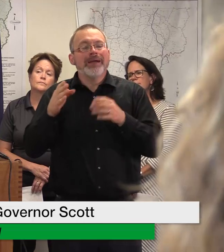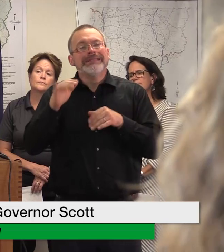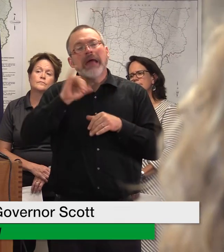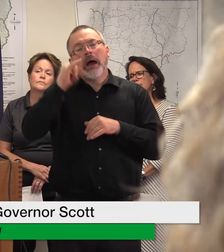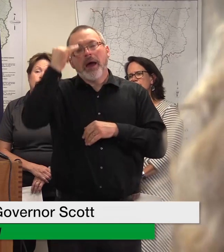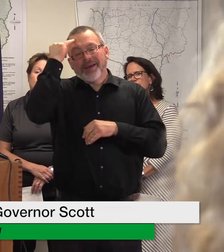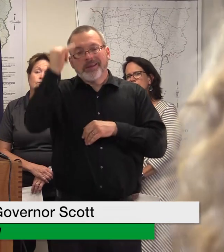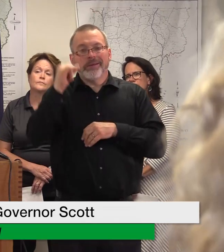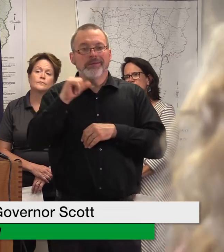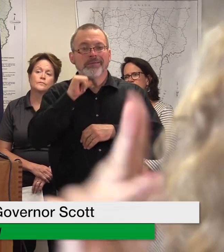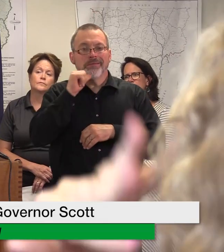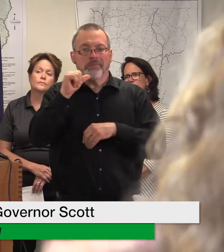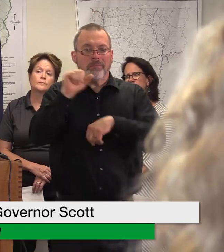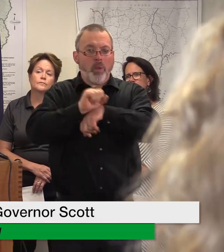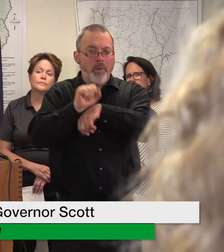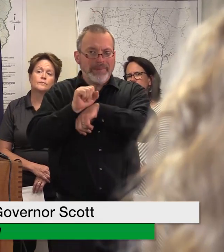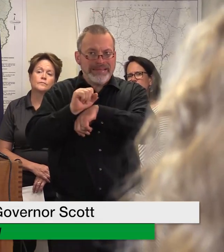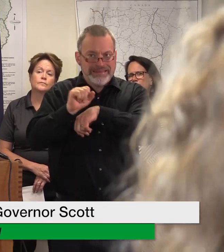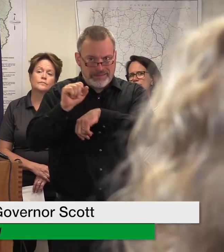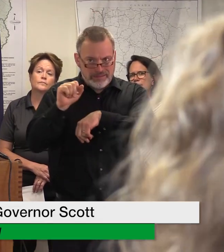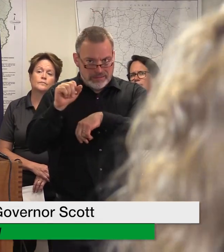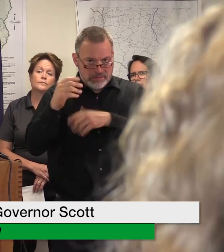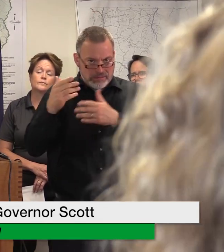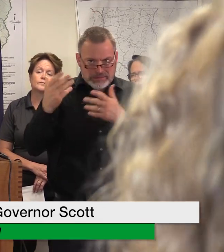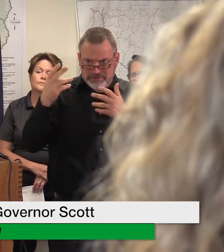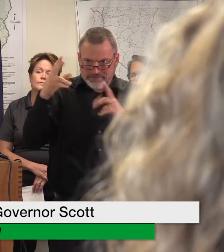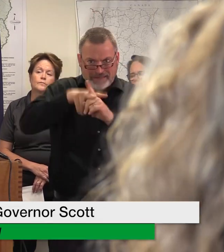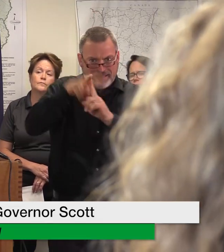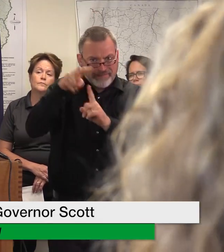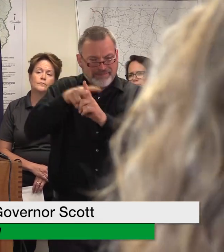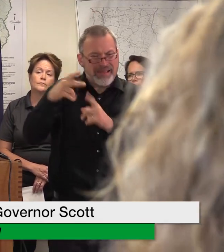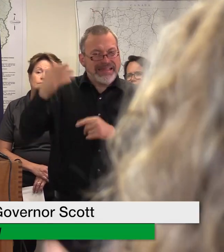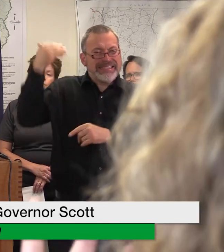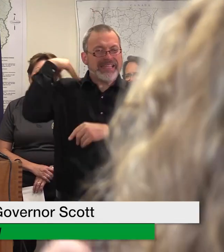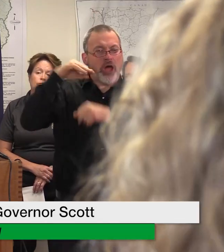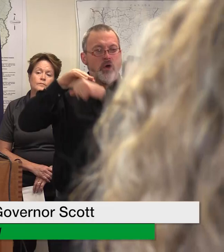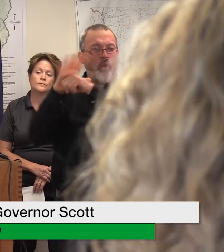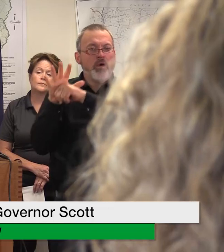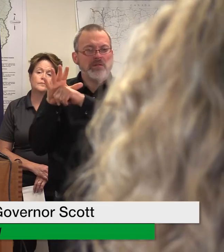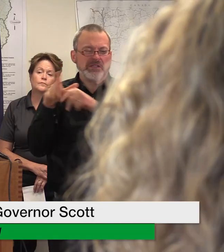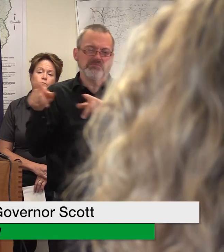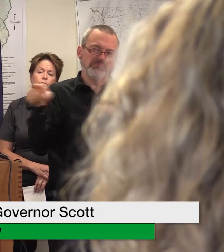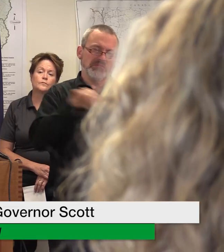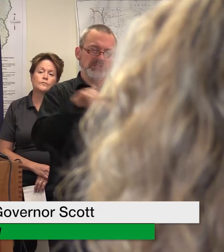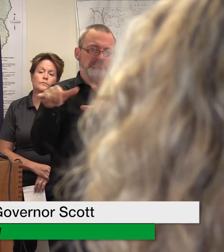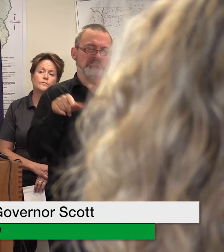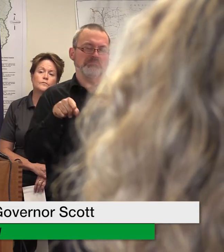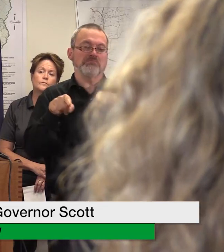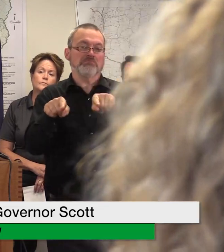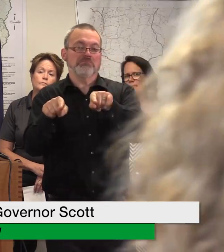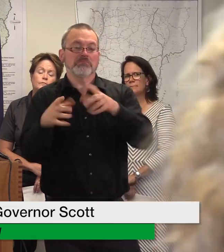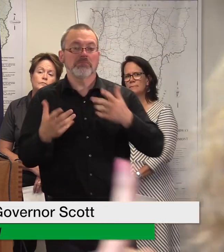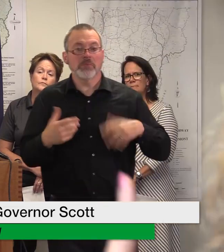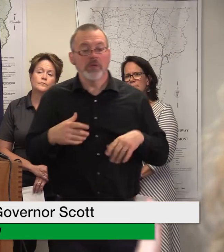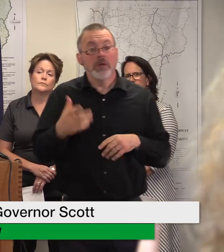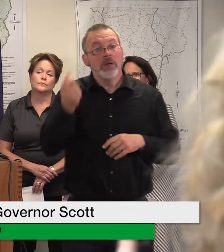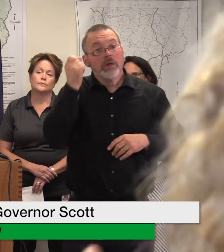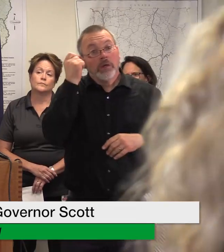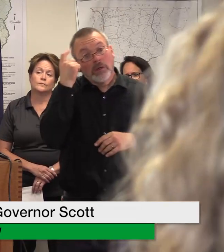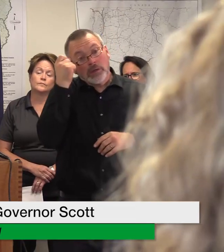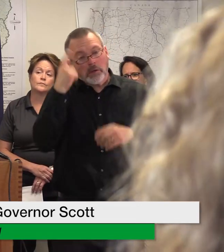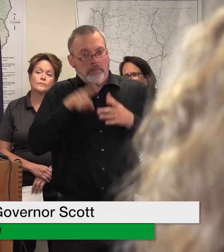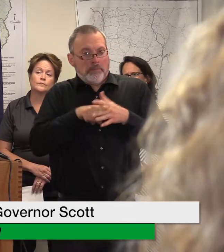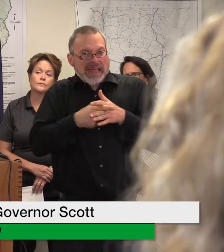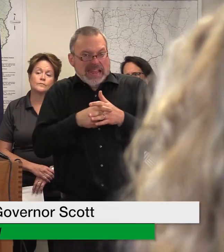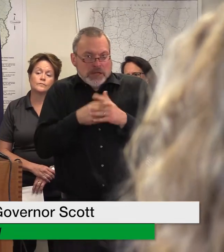was overwhelmed, and we found the same situation here. We rectified that in the midst of this, and